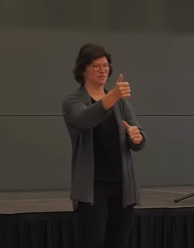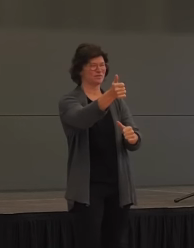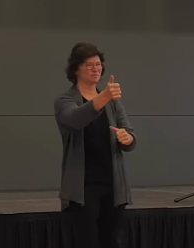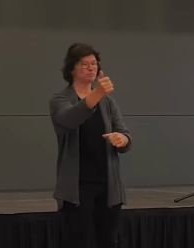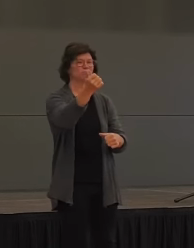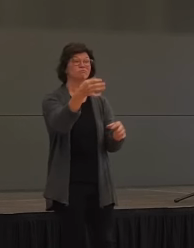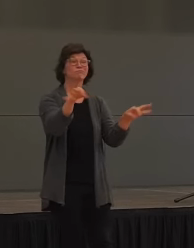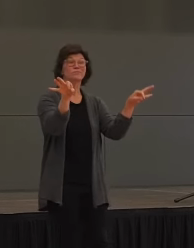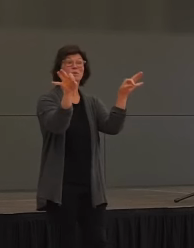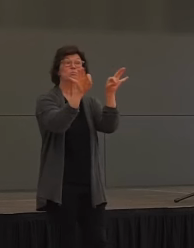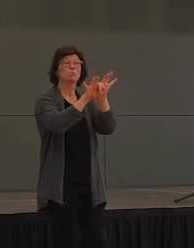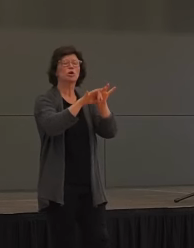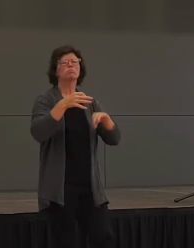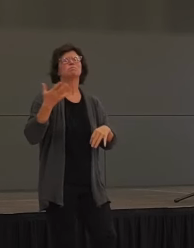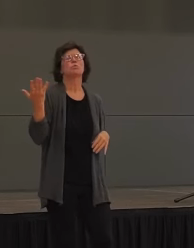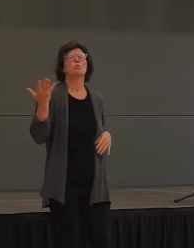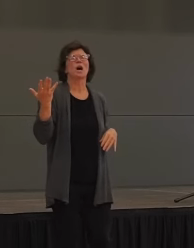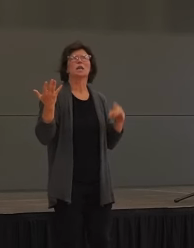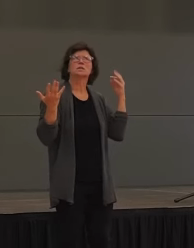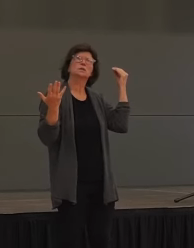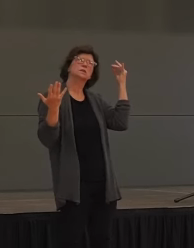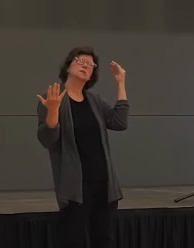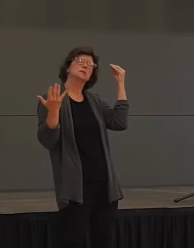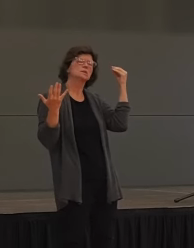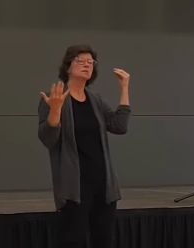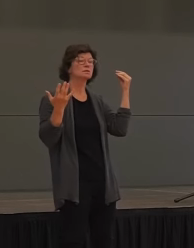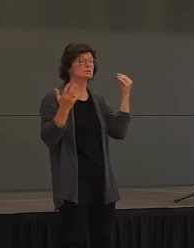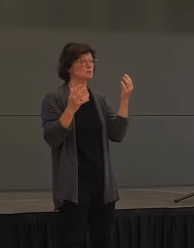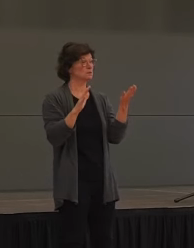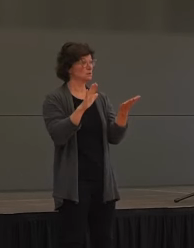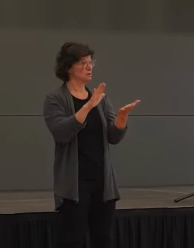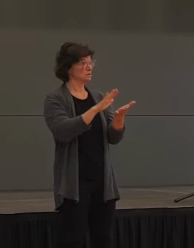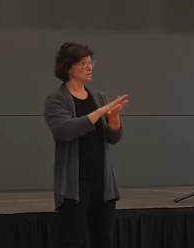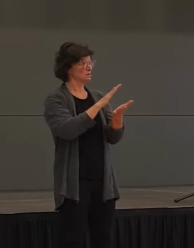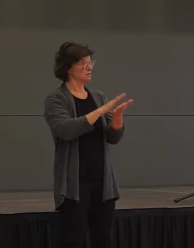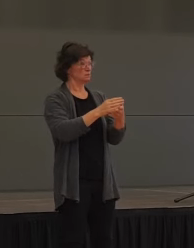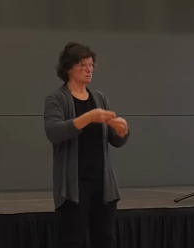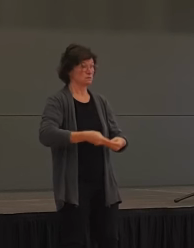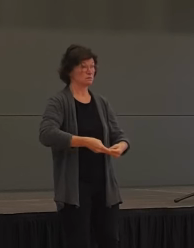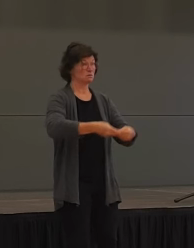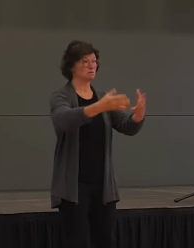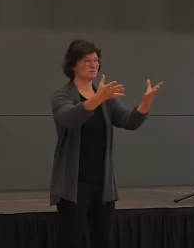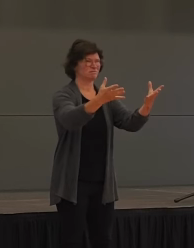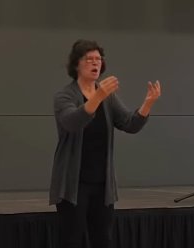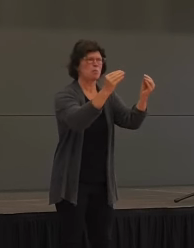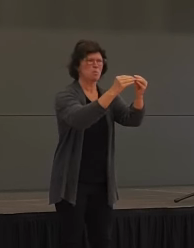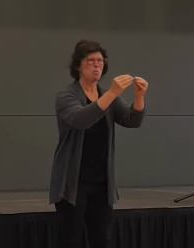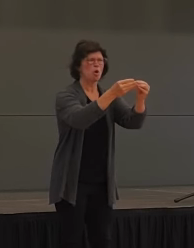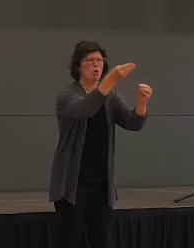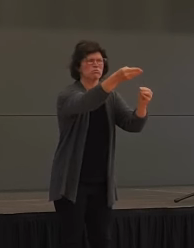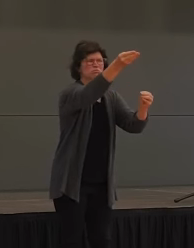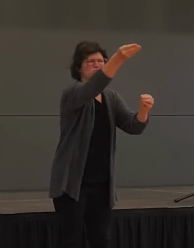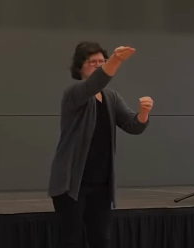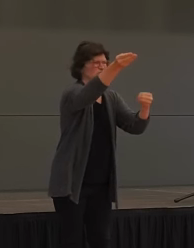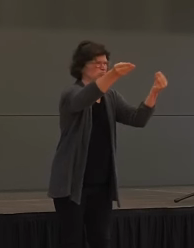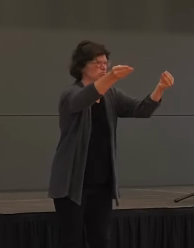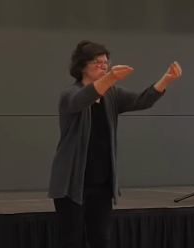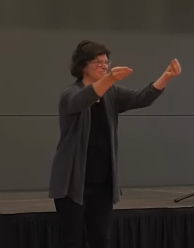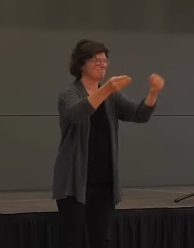what's important to you. As these handouts are going around, and there'll be more coming for this side of the